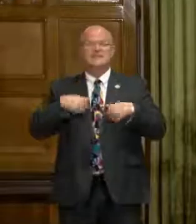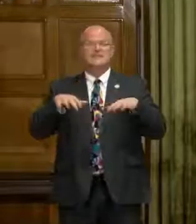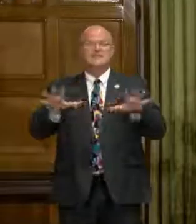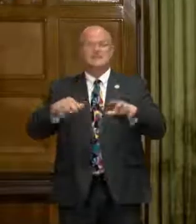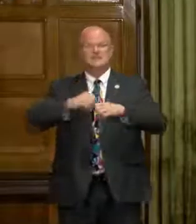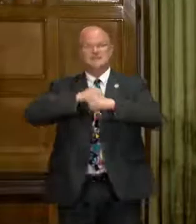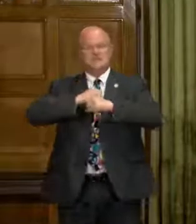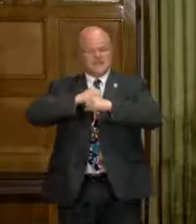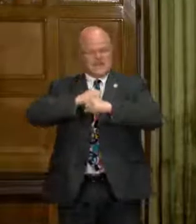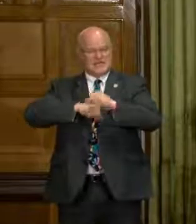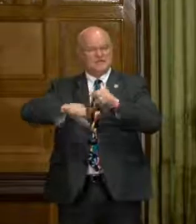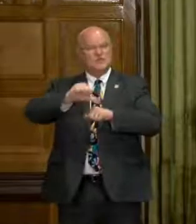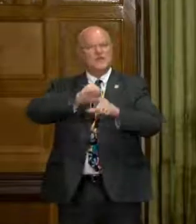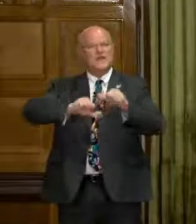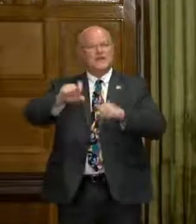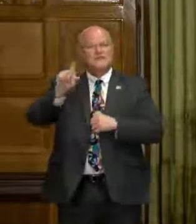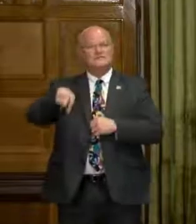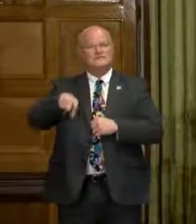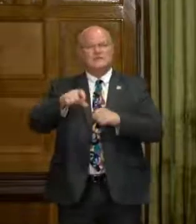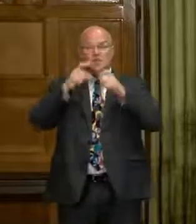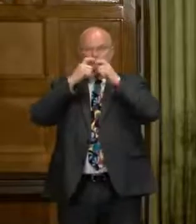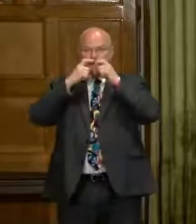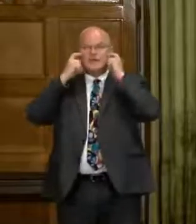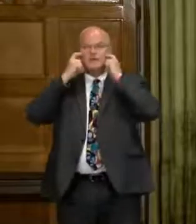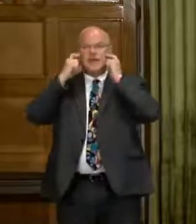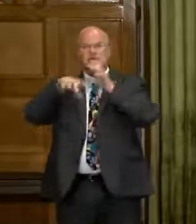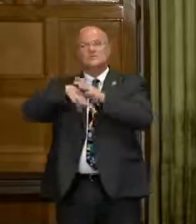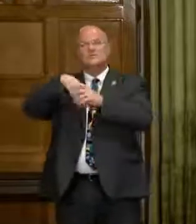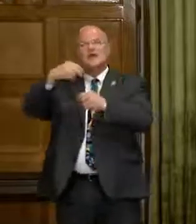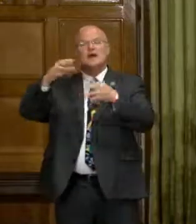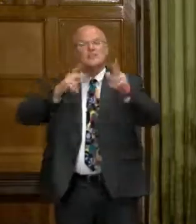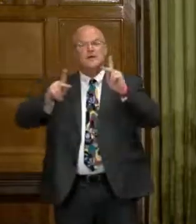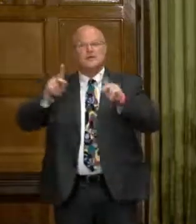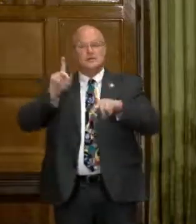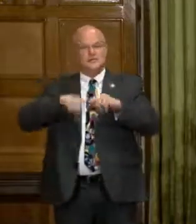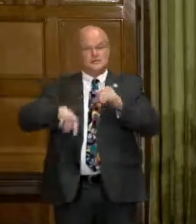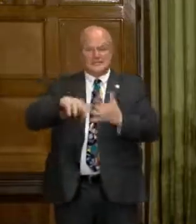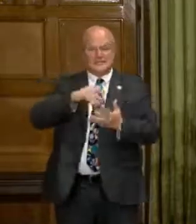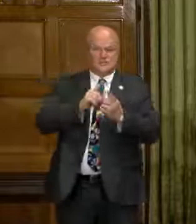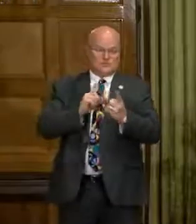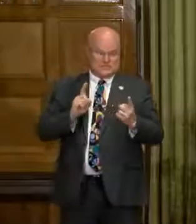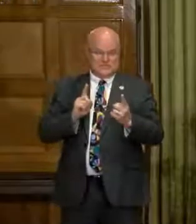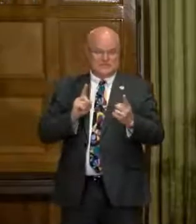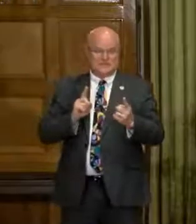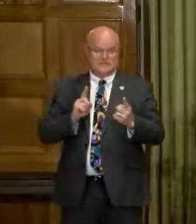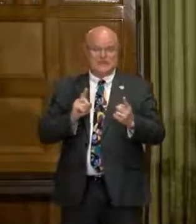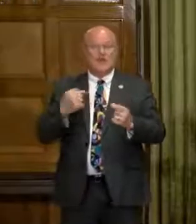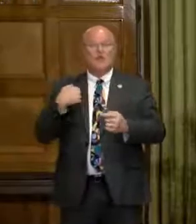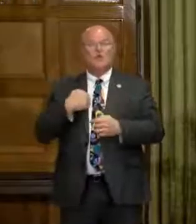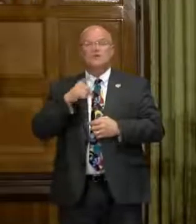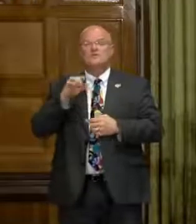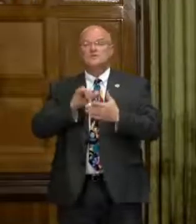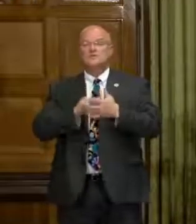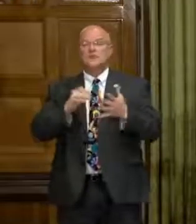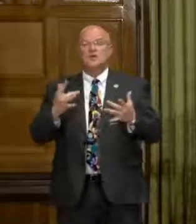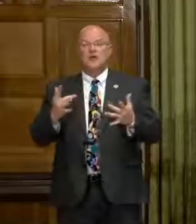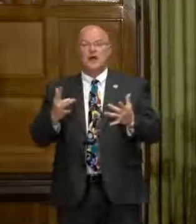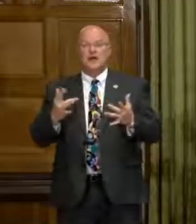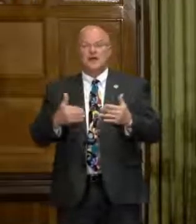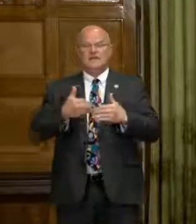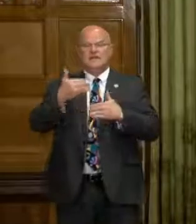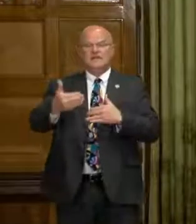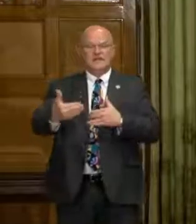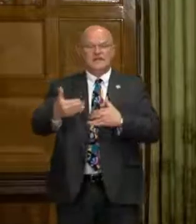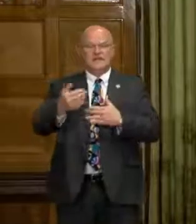and protecting one another. Wear your mask when you're out in public and you can't social distance. And we do that together over